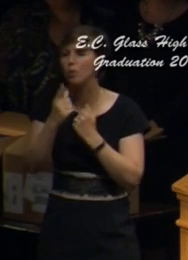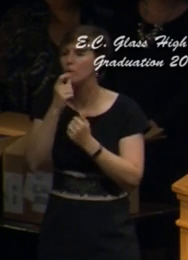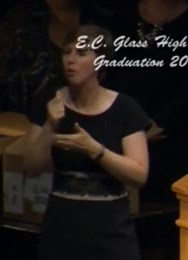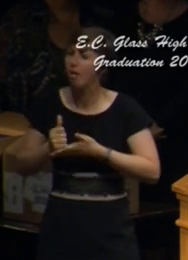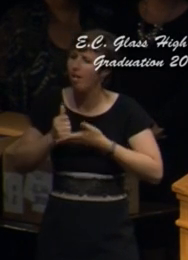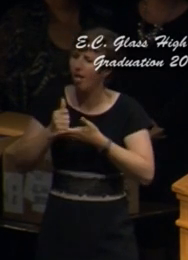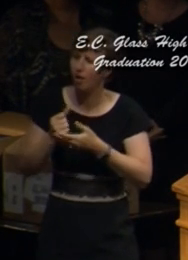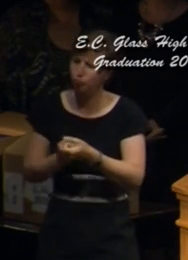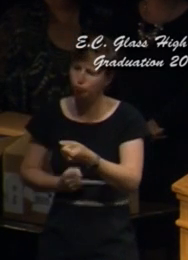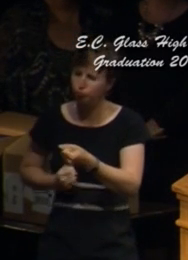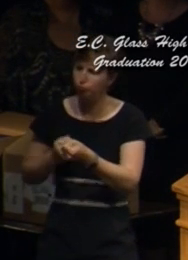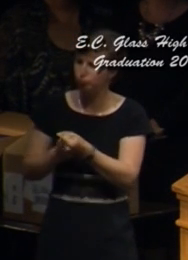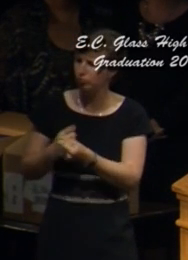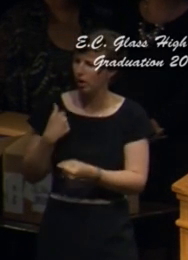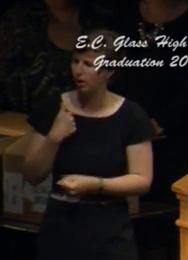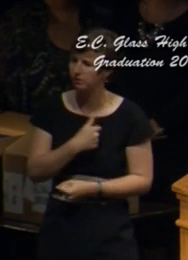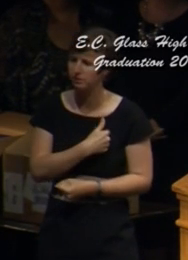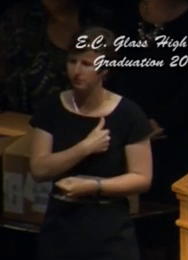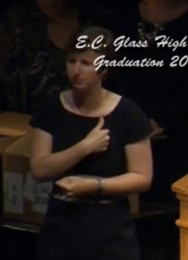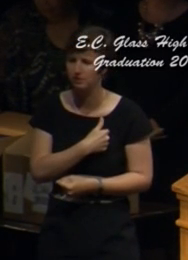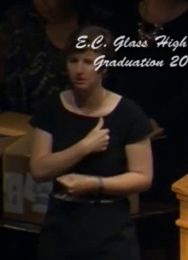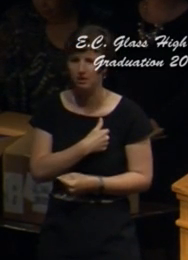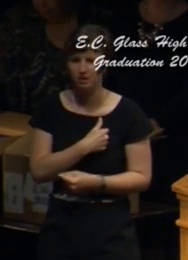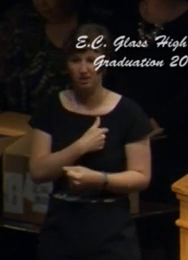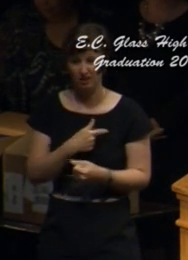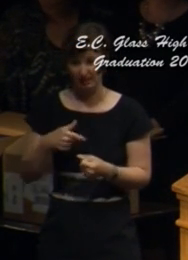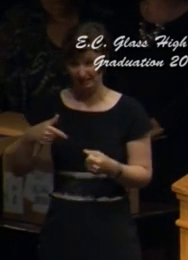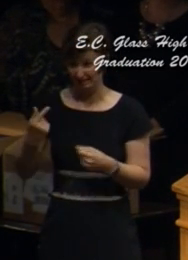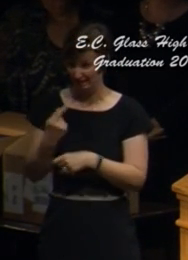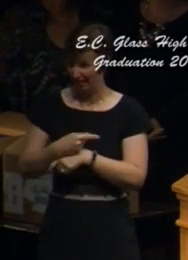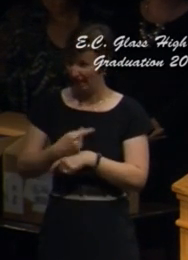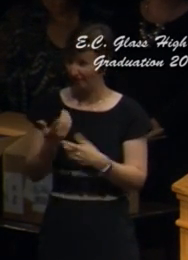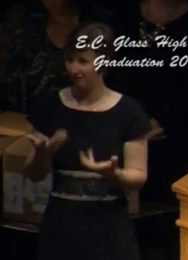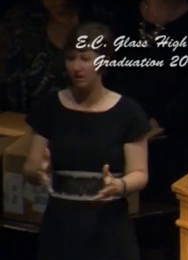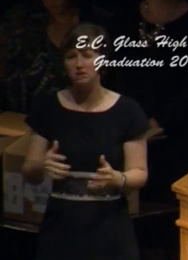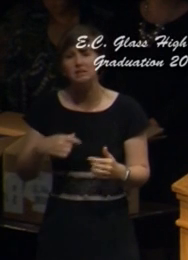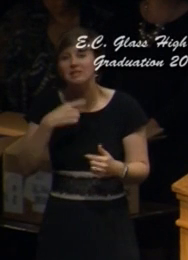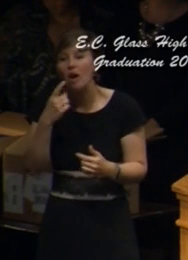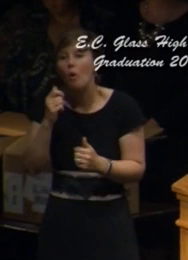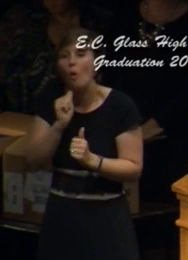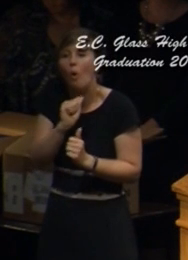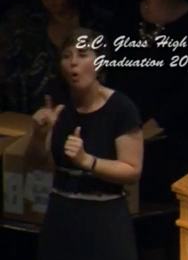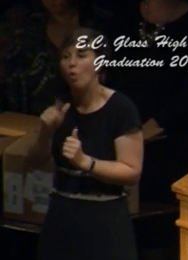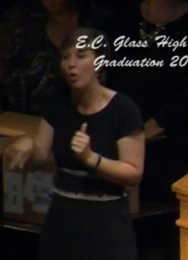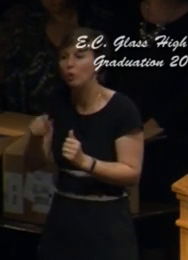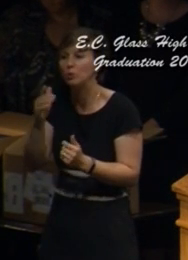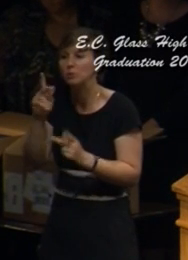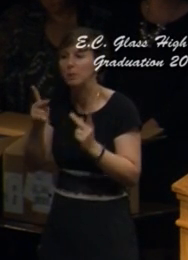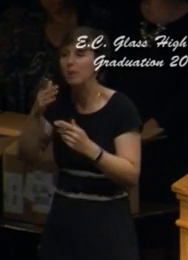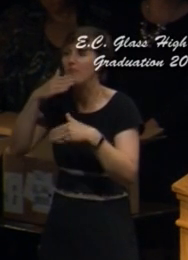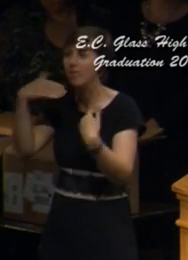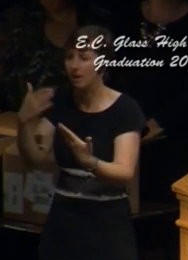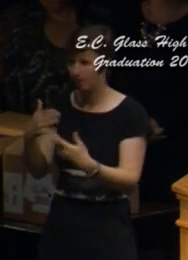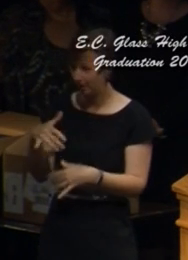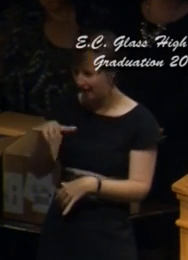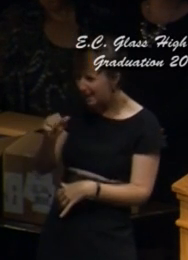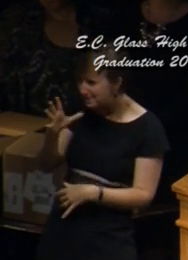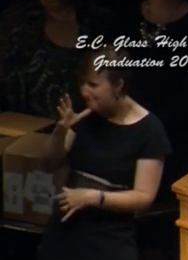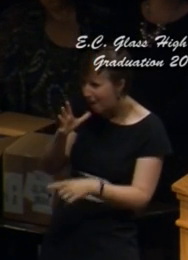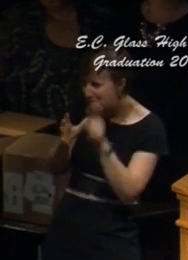today possible. After all this is over, thank those people. That's right. I'm looking at you,